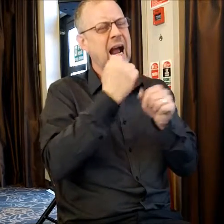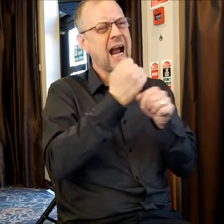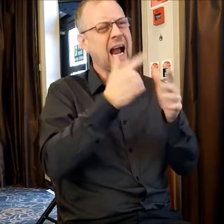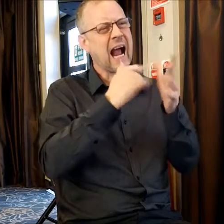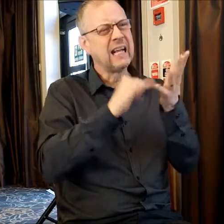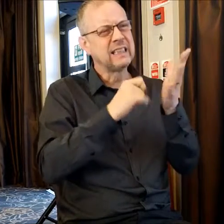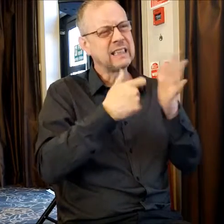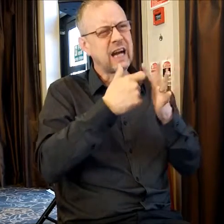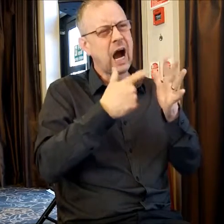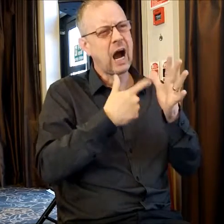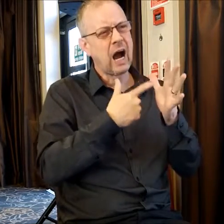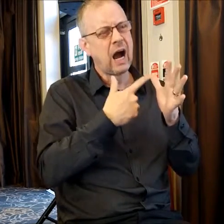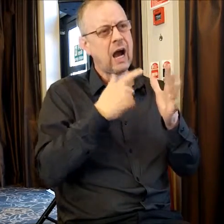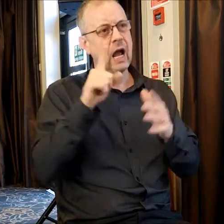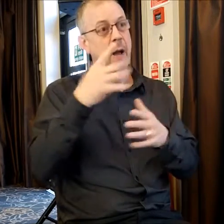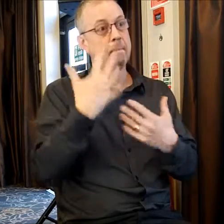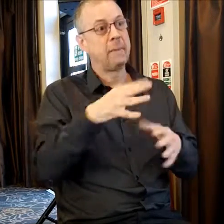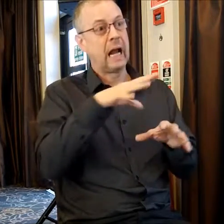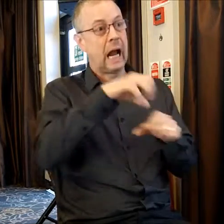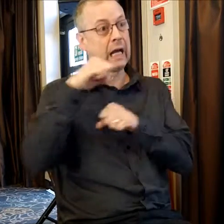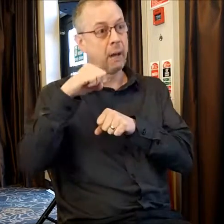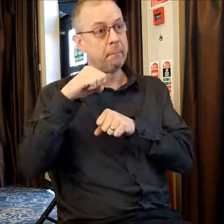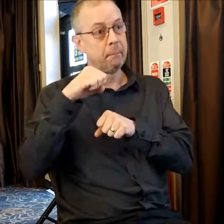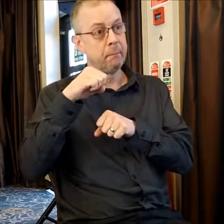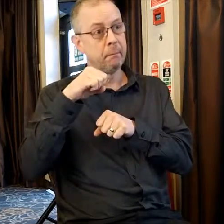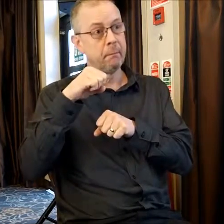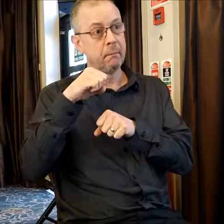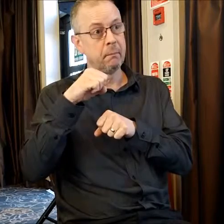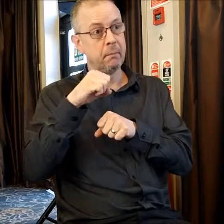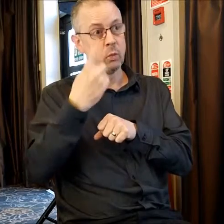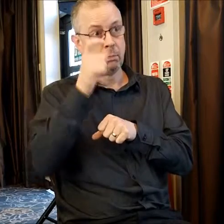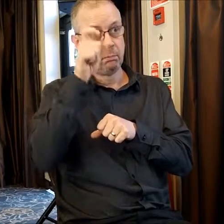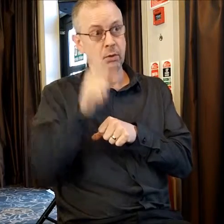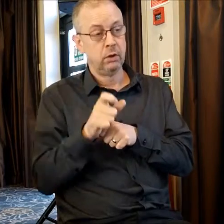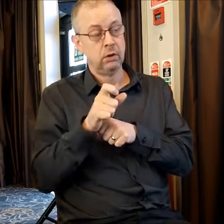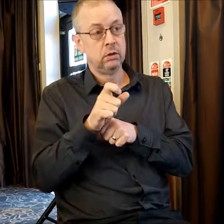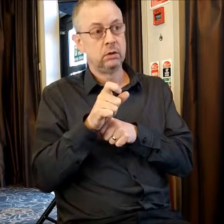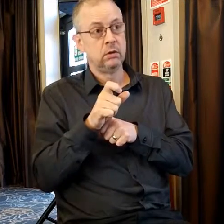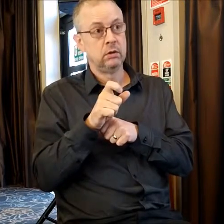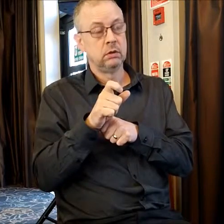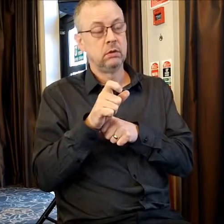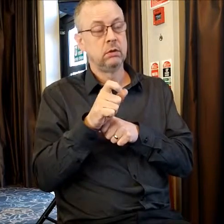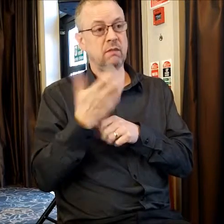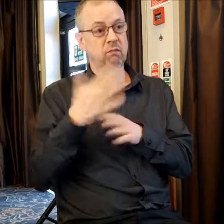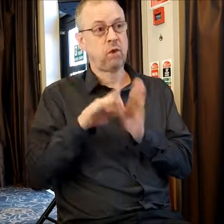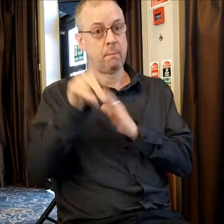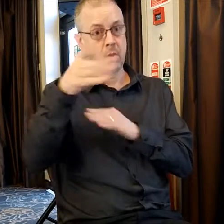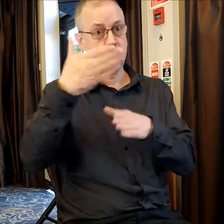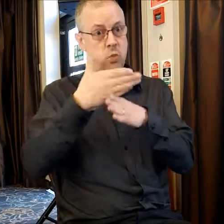and their site, which was in near Funke in Mali at the time, was